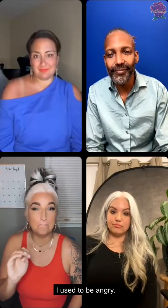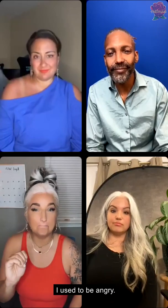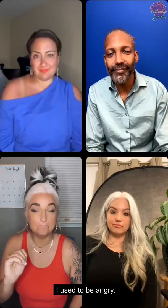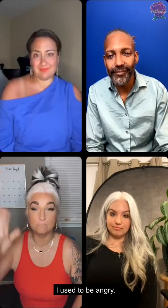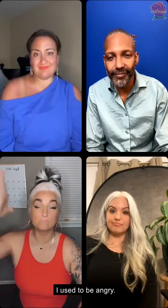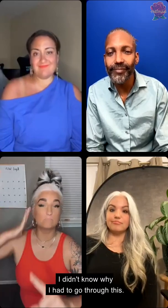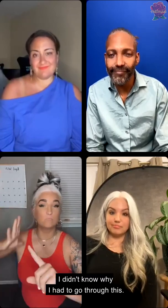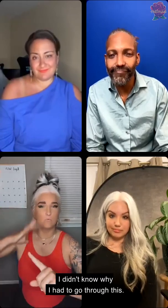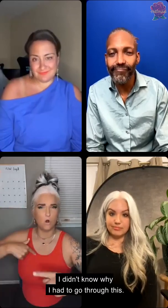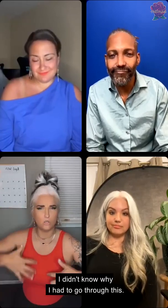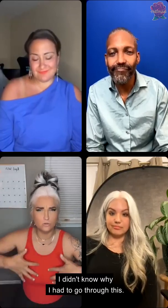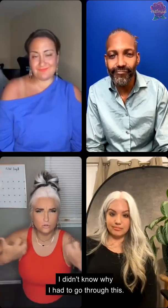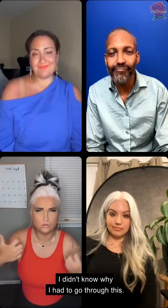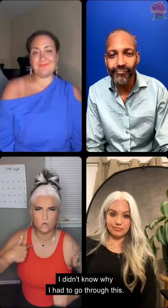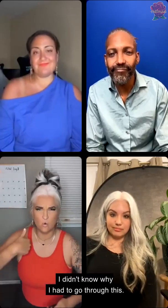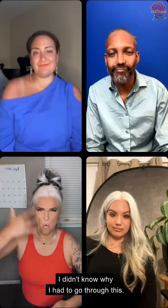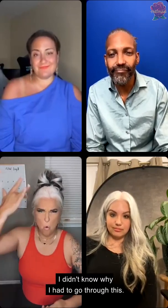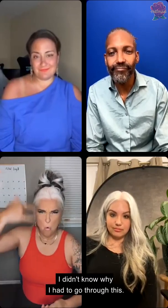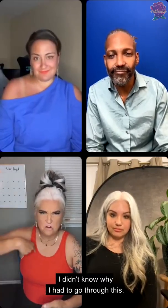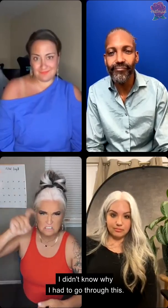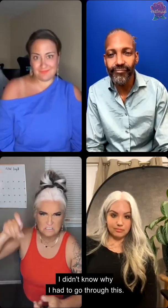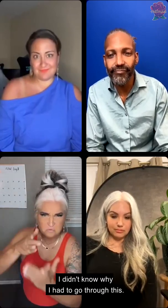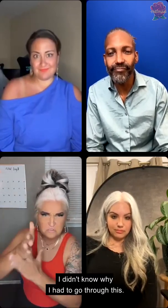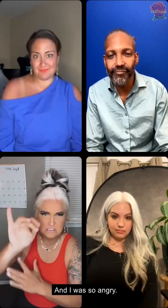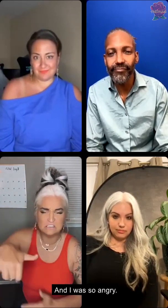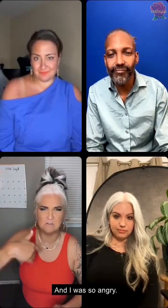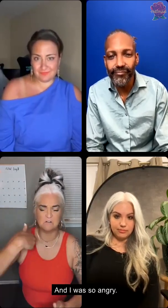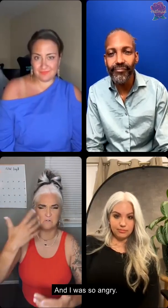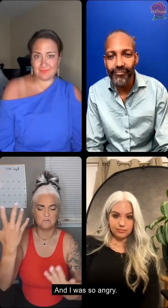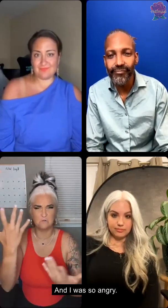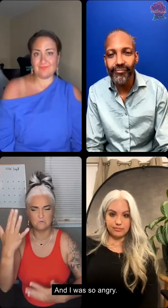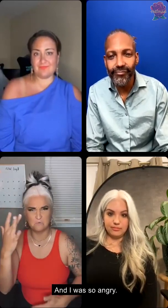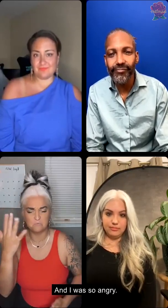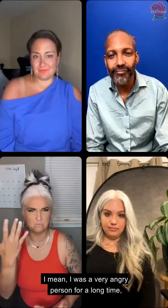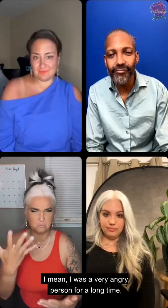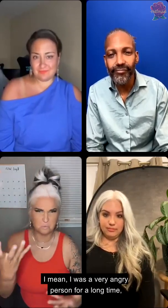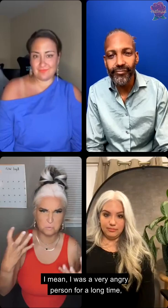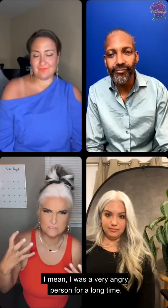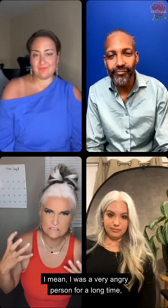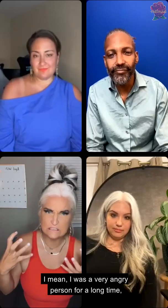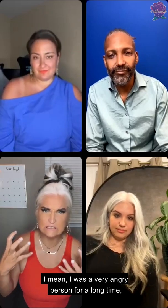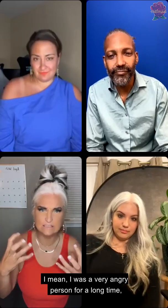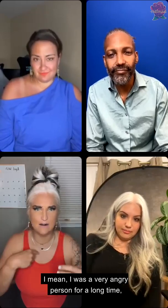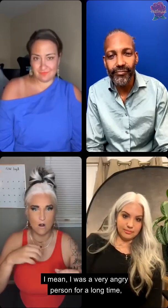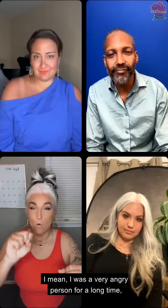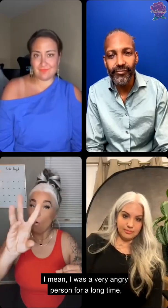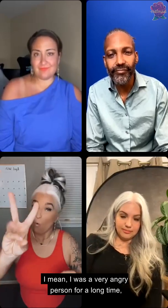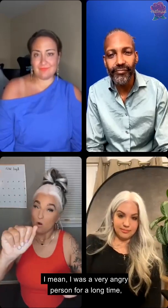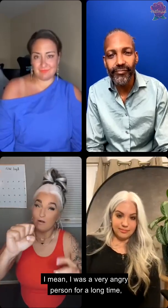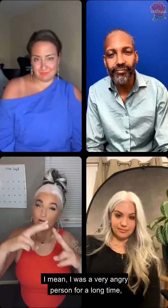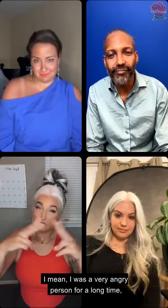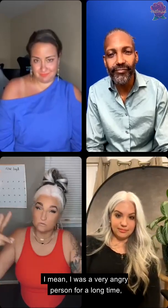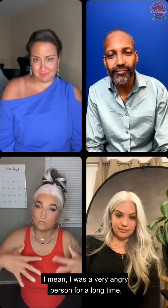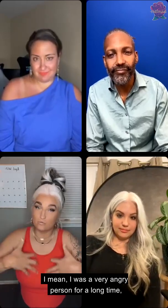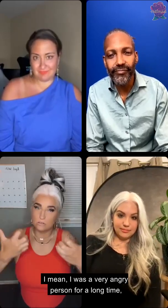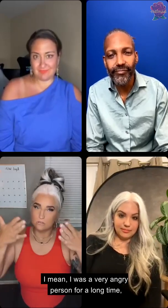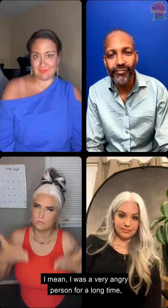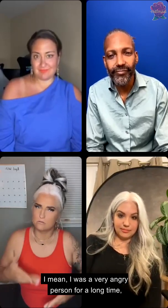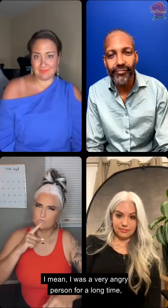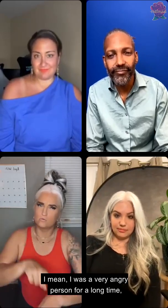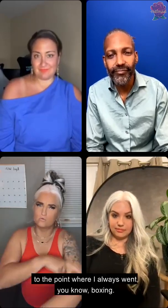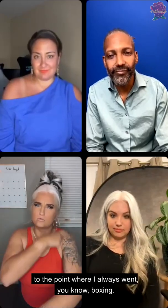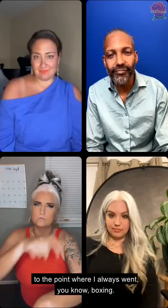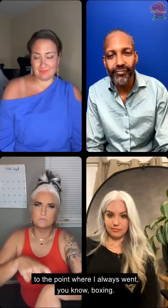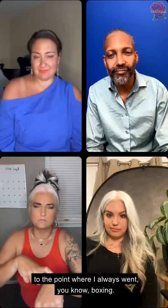who I am. I used to be angry. I didn't know why I had to go through this. And I was so angry. I mean, I was a very angry person for